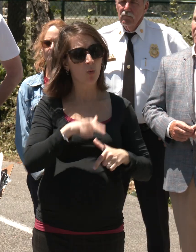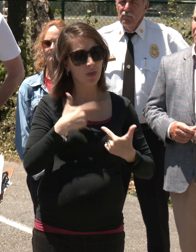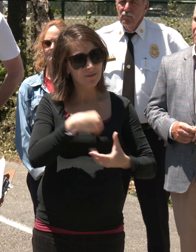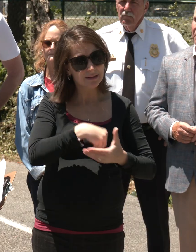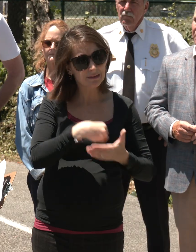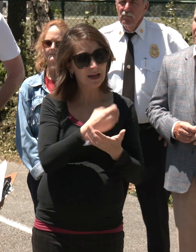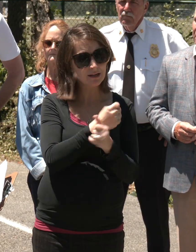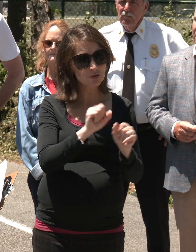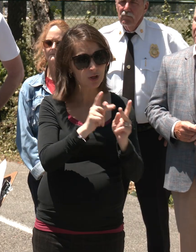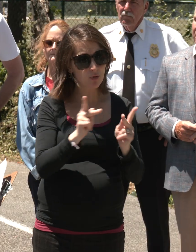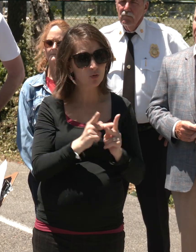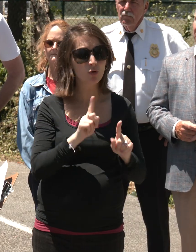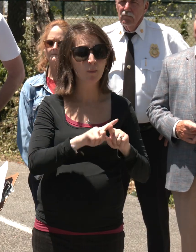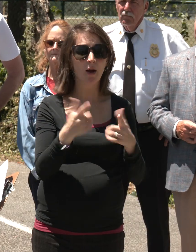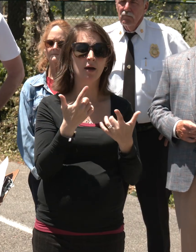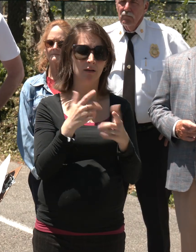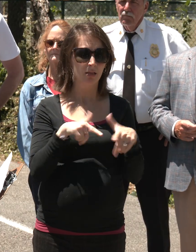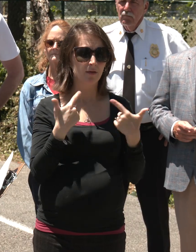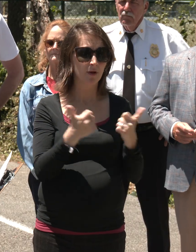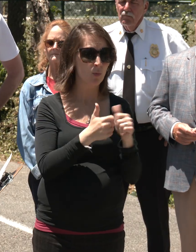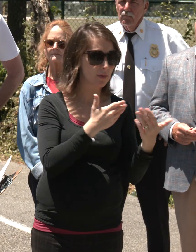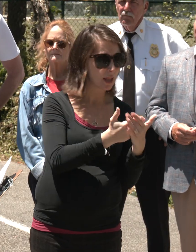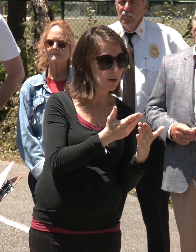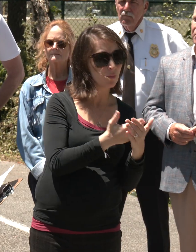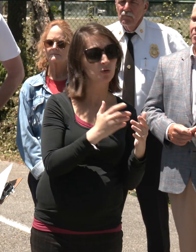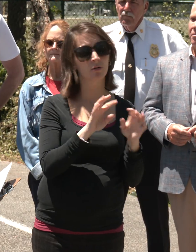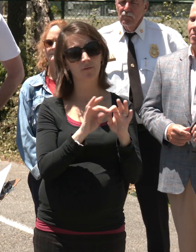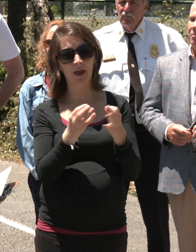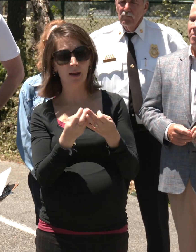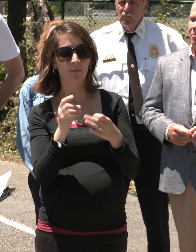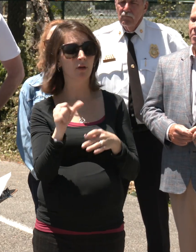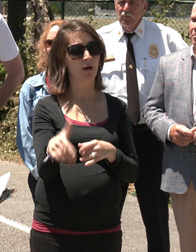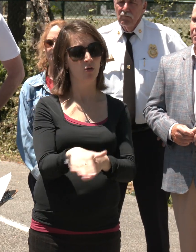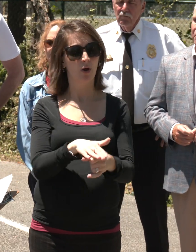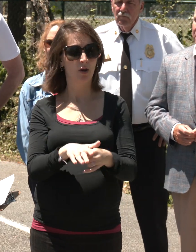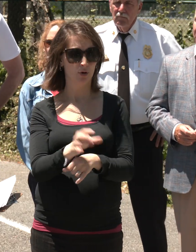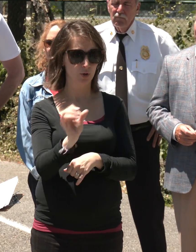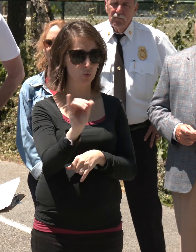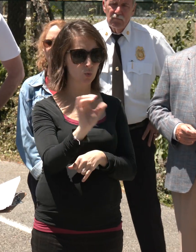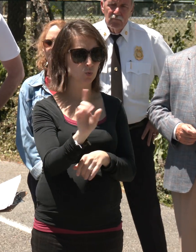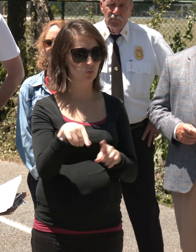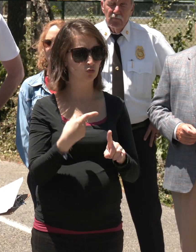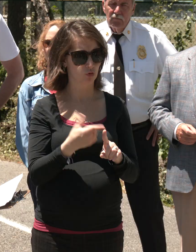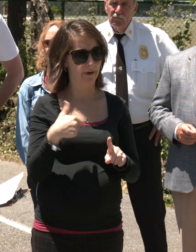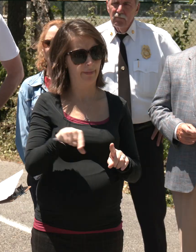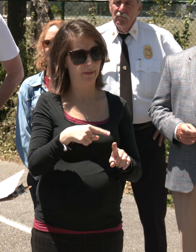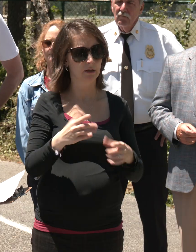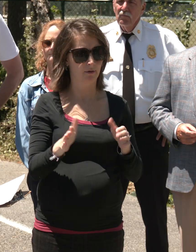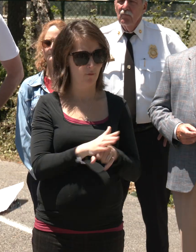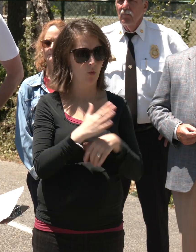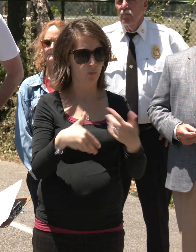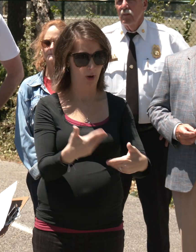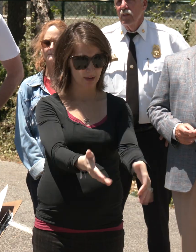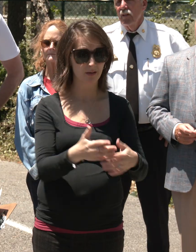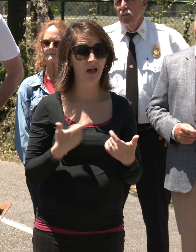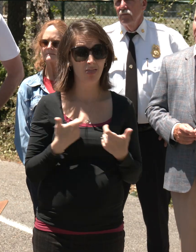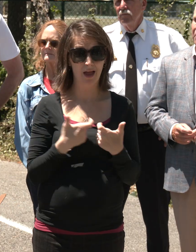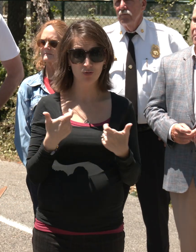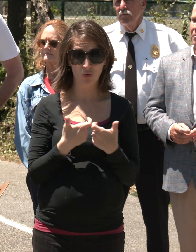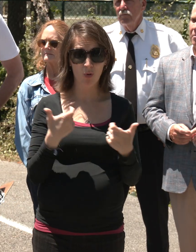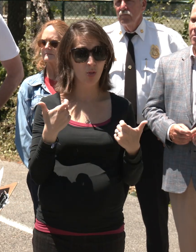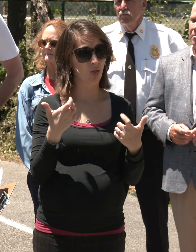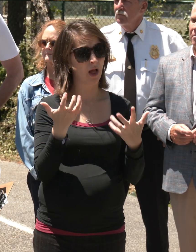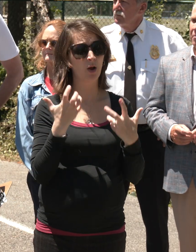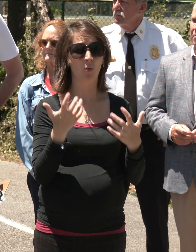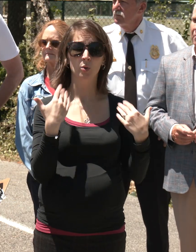are sheltering it with neighbors, with family, and other spaces as we move through this. Electrical power, I just want